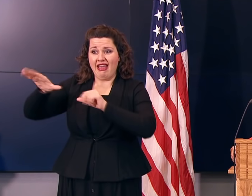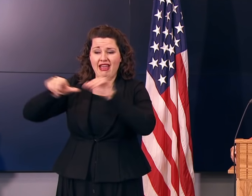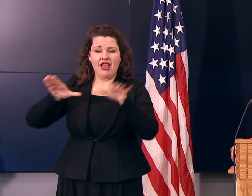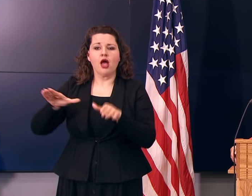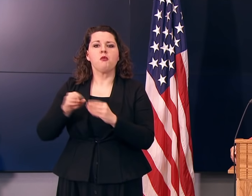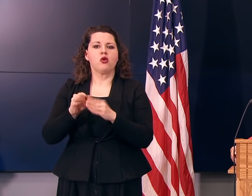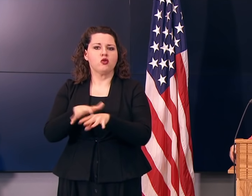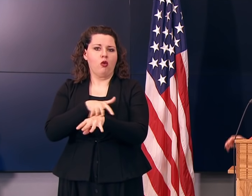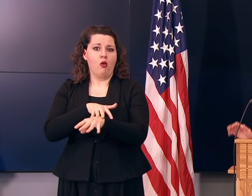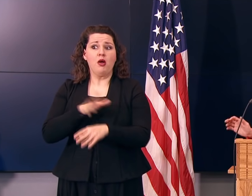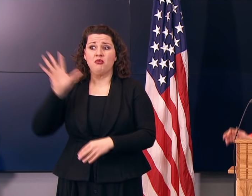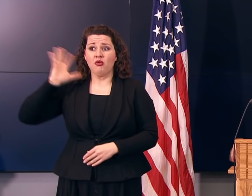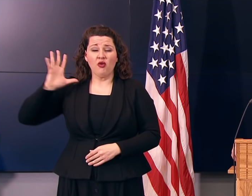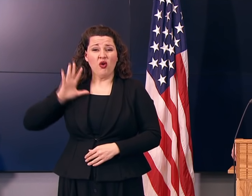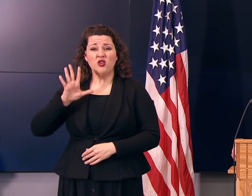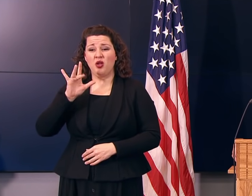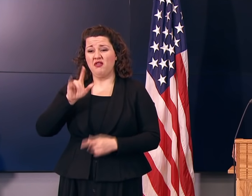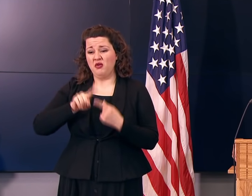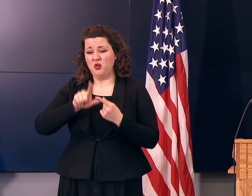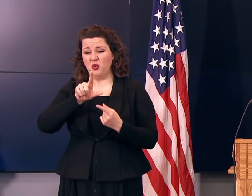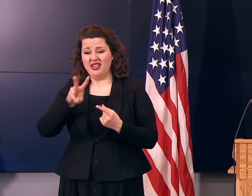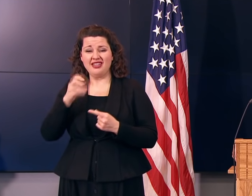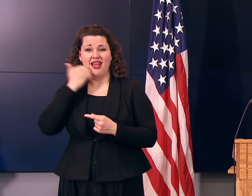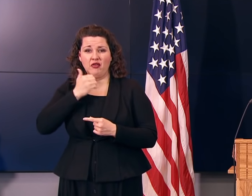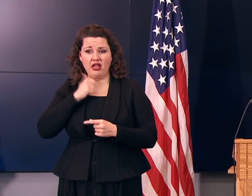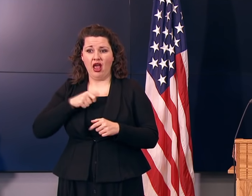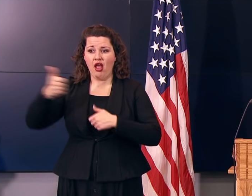at one point they were doing 25 to 26 a day.